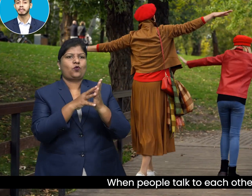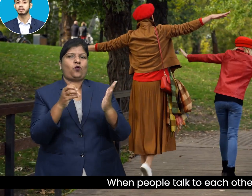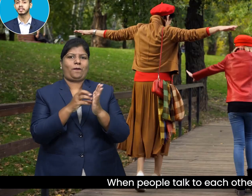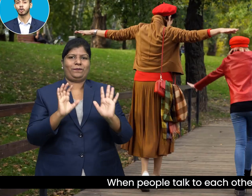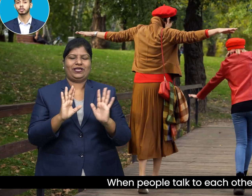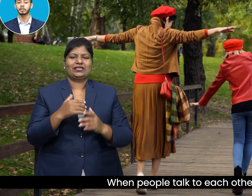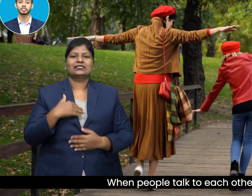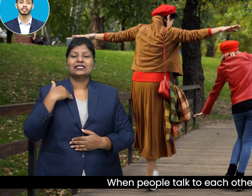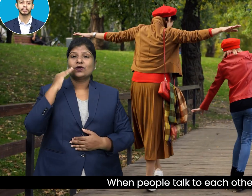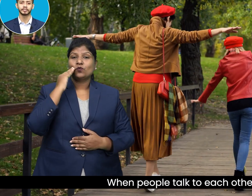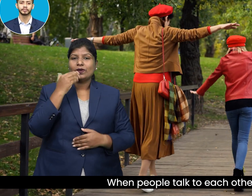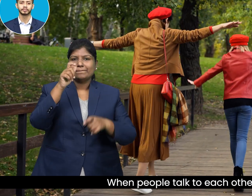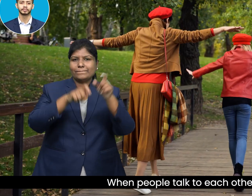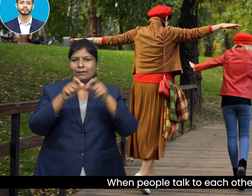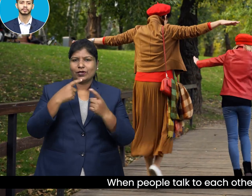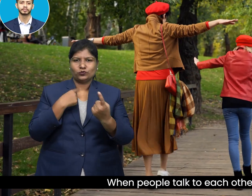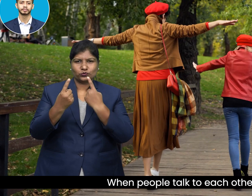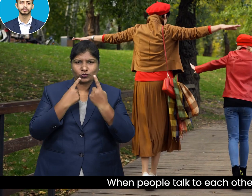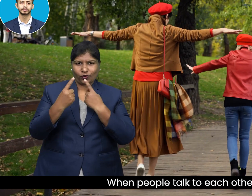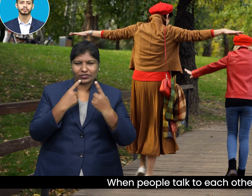When people talk to each other,